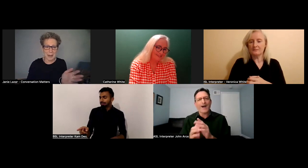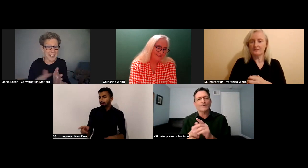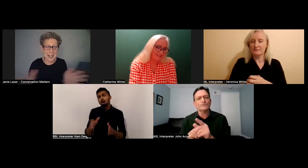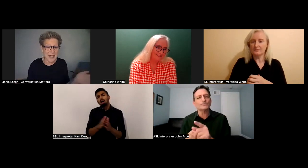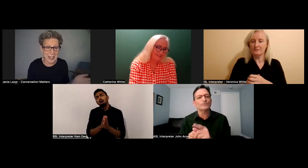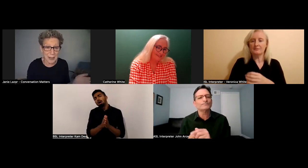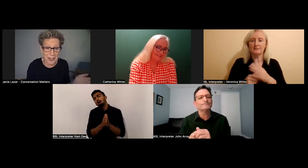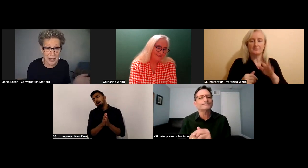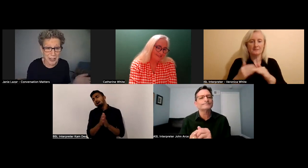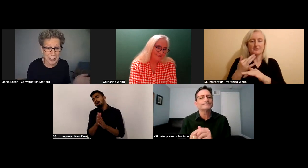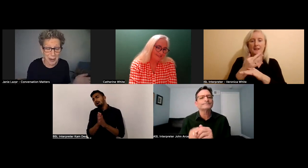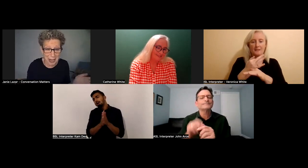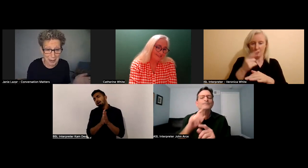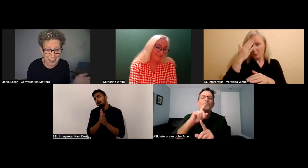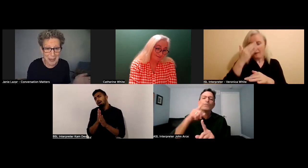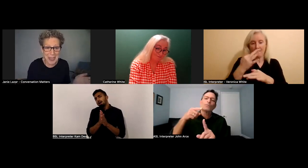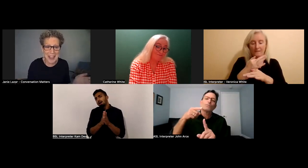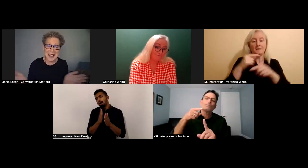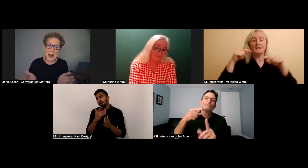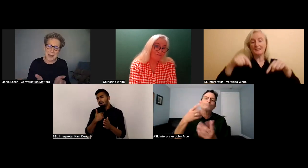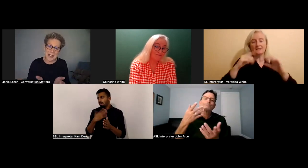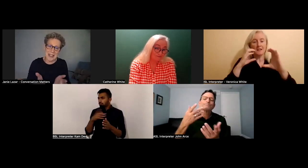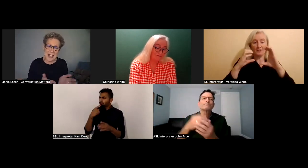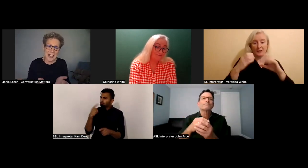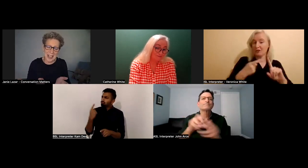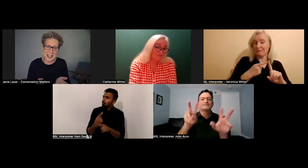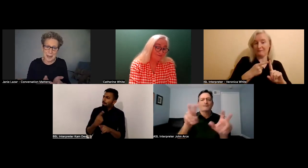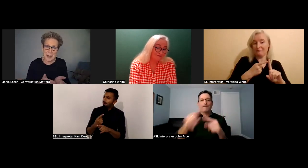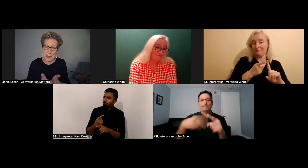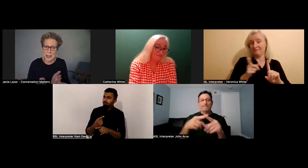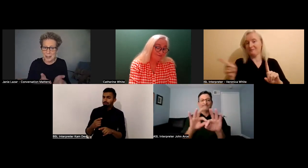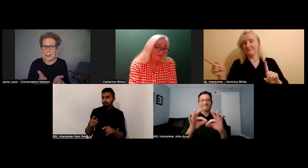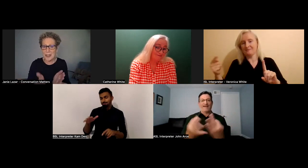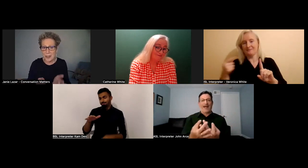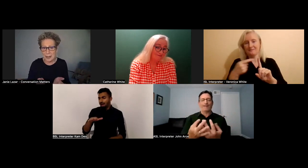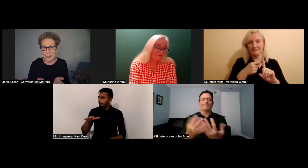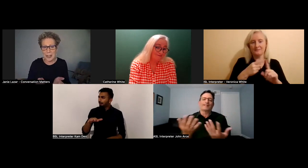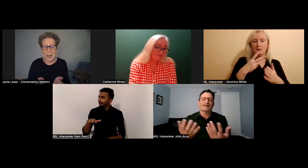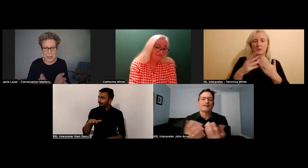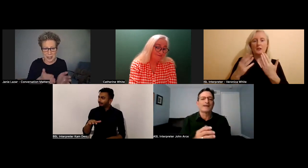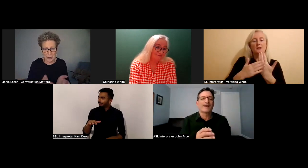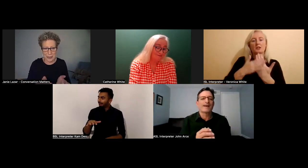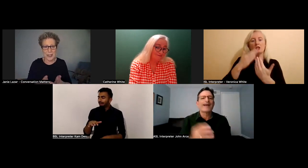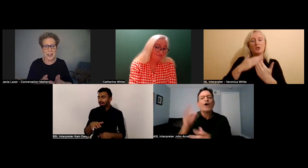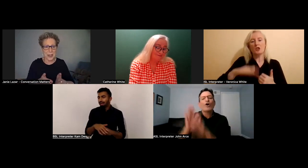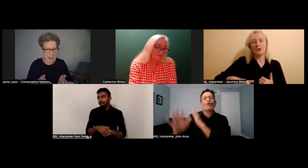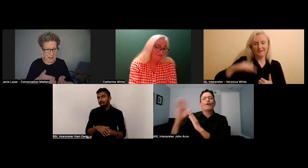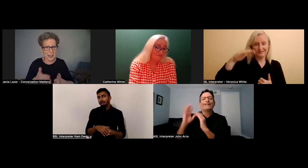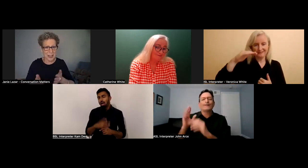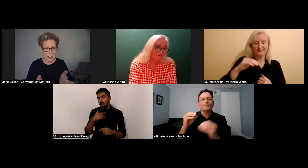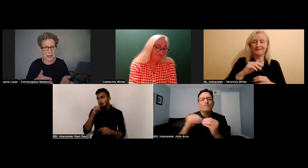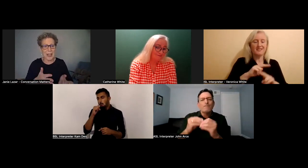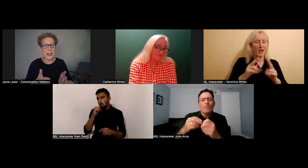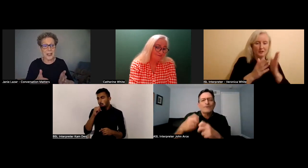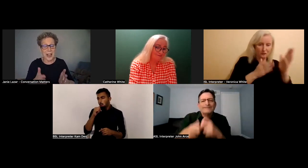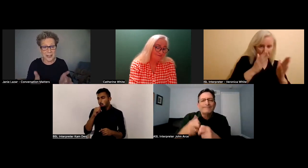of family. As I said, this conversation can go anywhere. But in the early years, it was much more difficult to travel. And you went to the conference, you then started